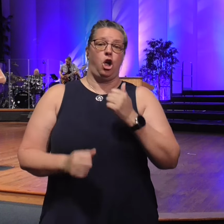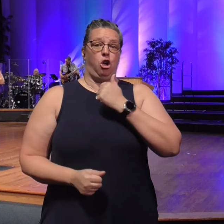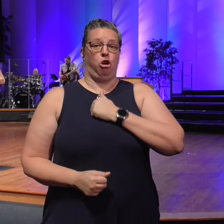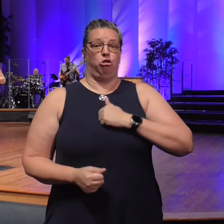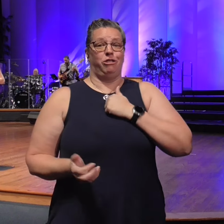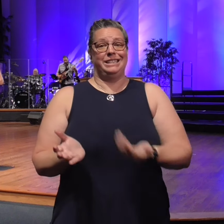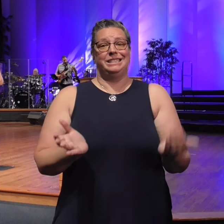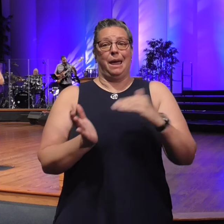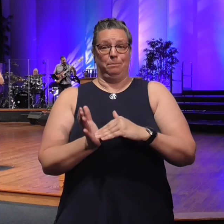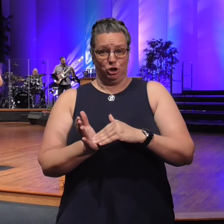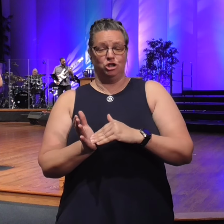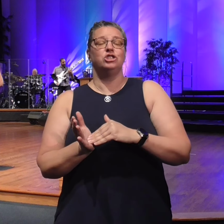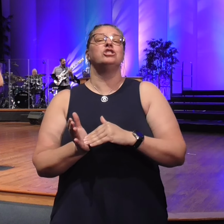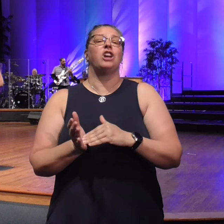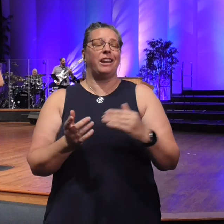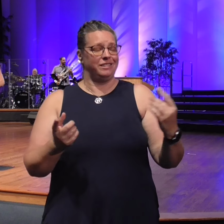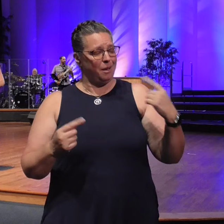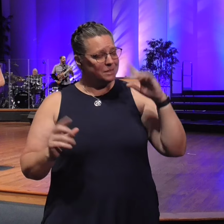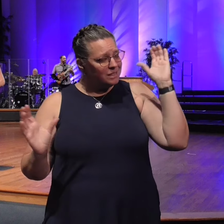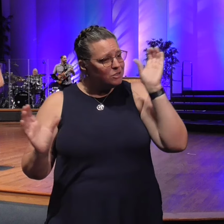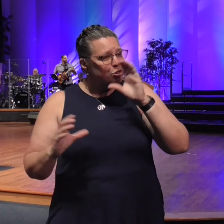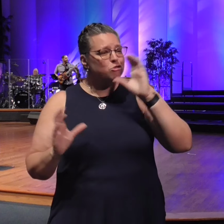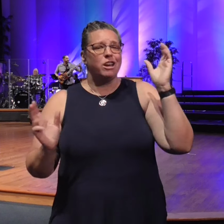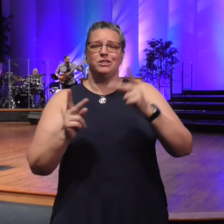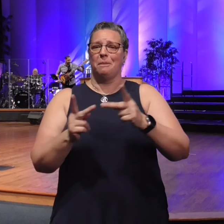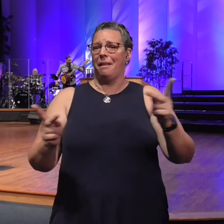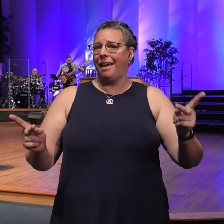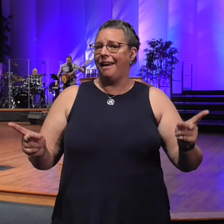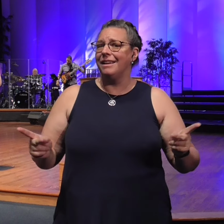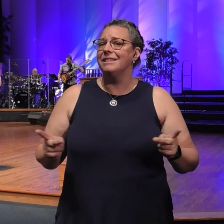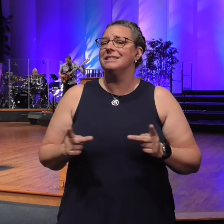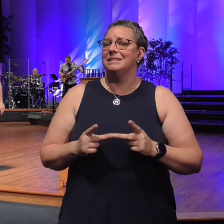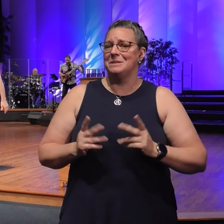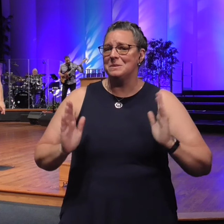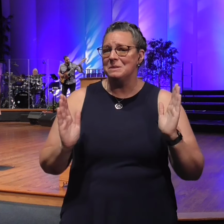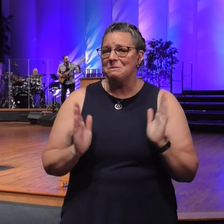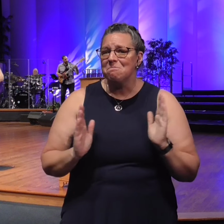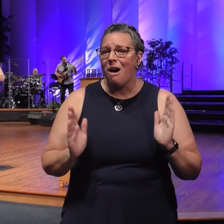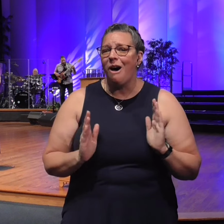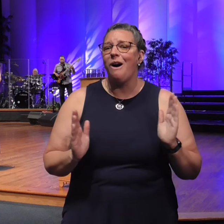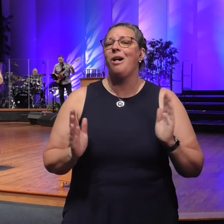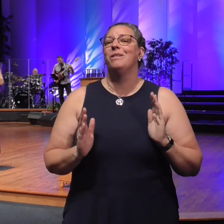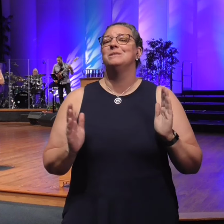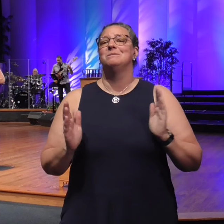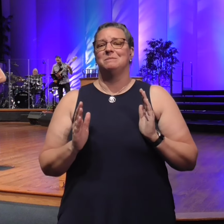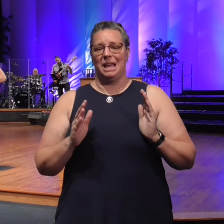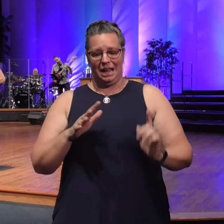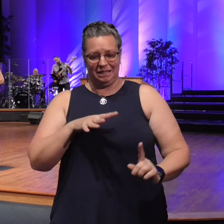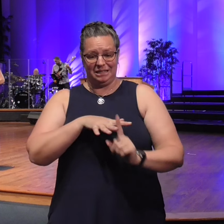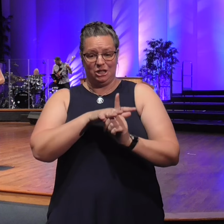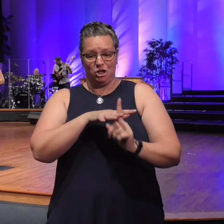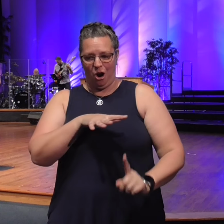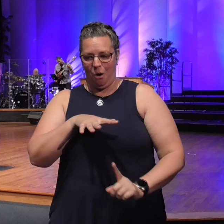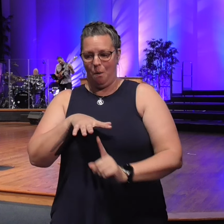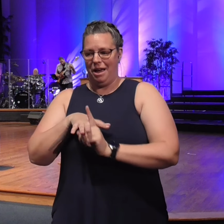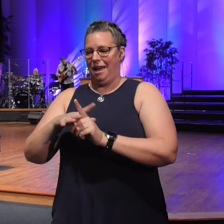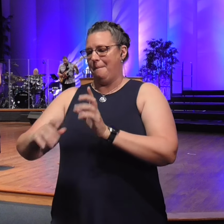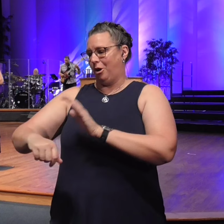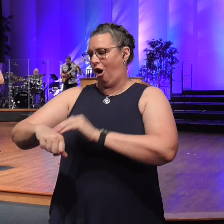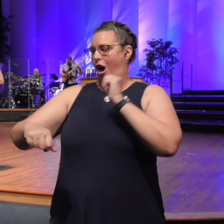Redemption comes in strange places, small spaces, calling out the